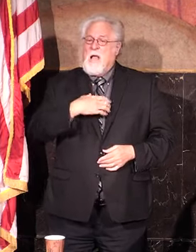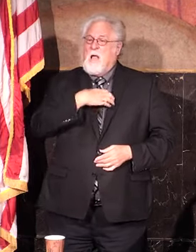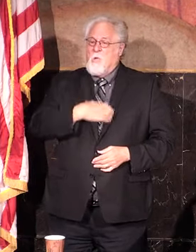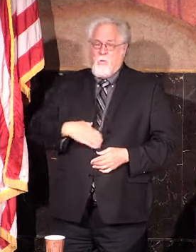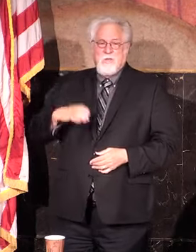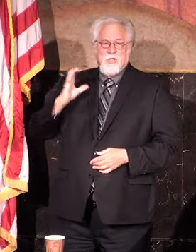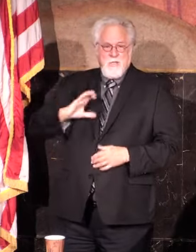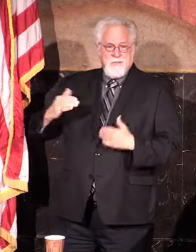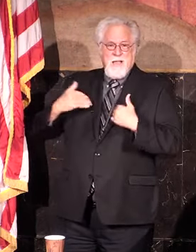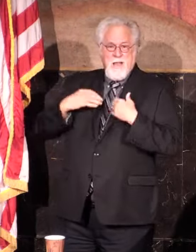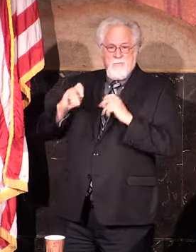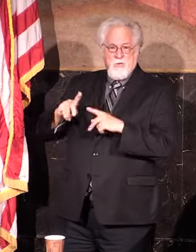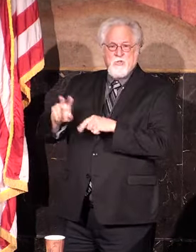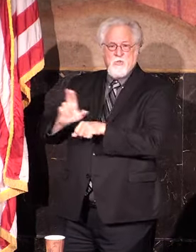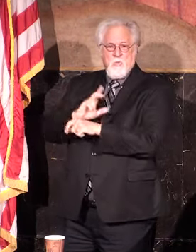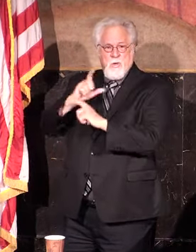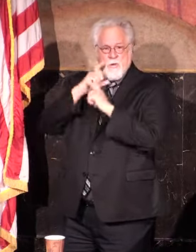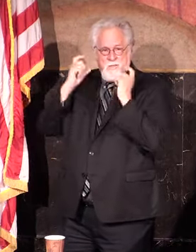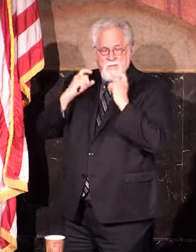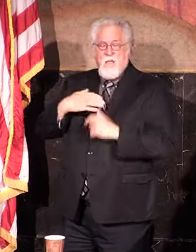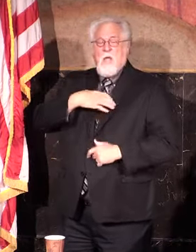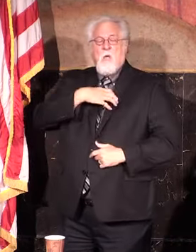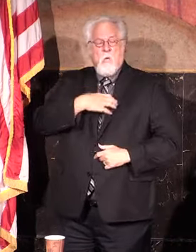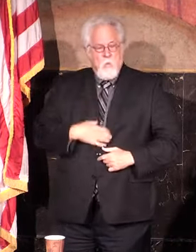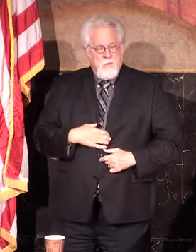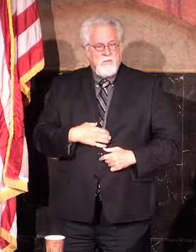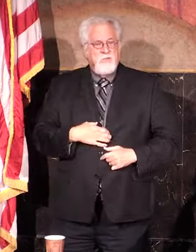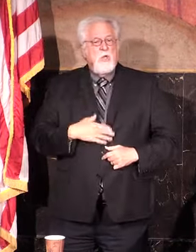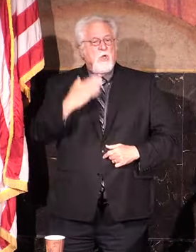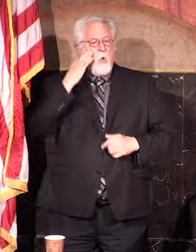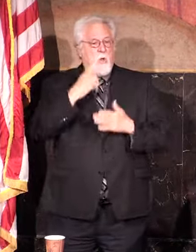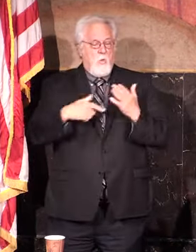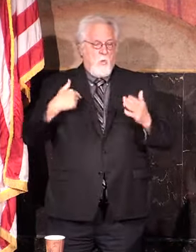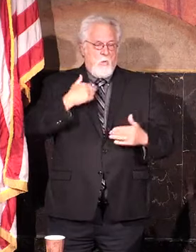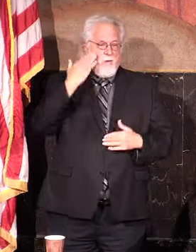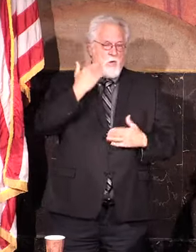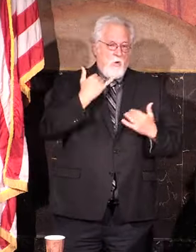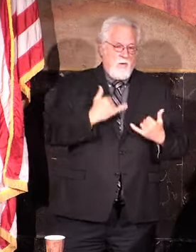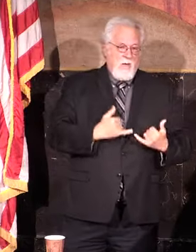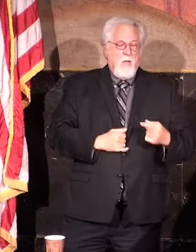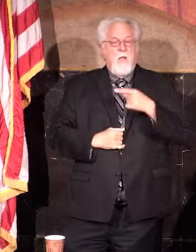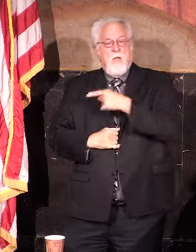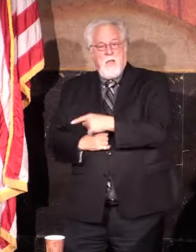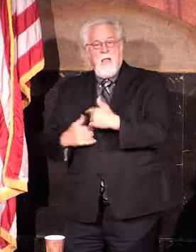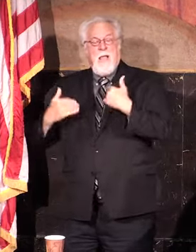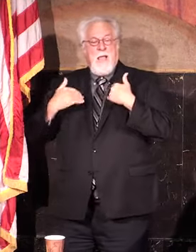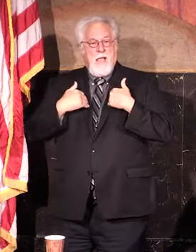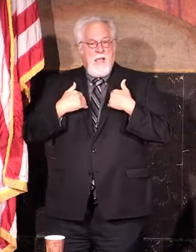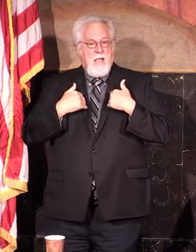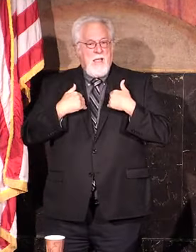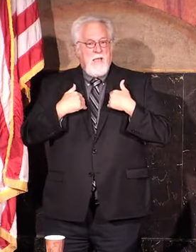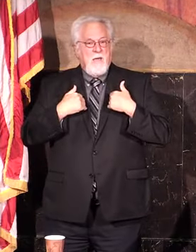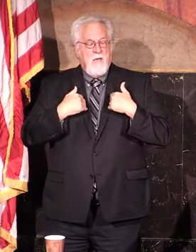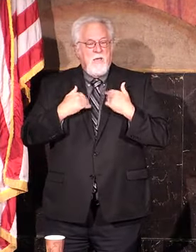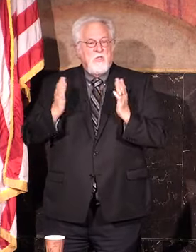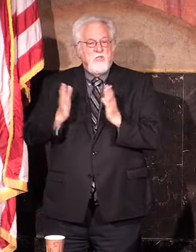had that opportunity to wear a mask. I wish, knowing what we know now, that we had small